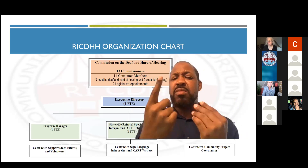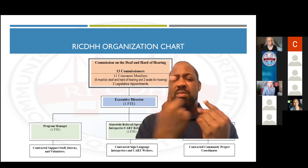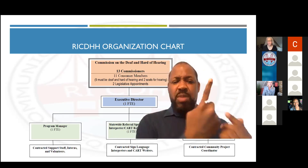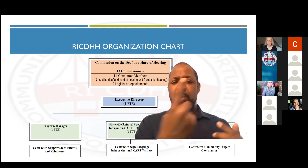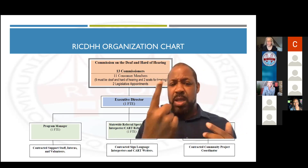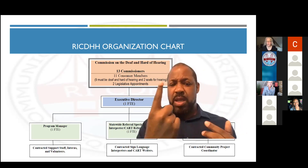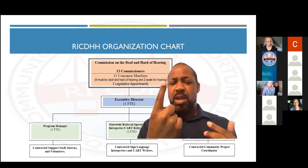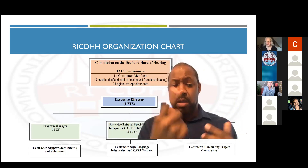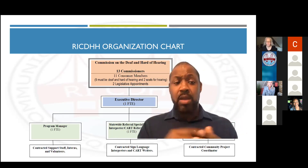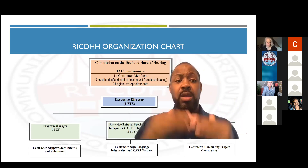is the